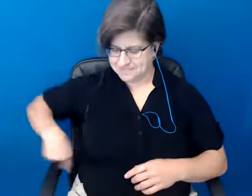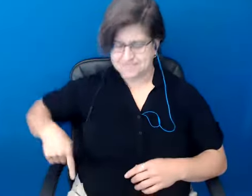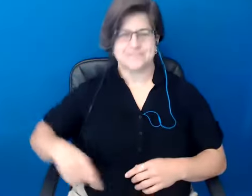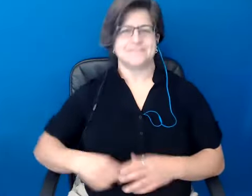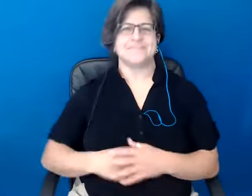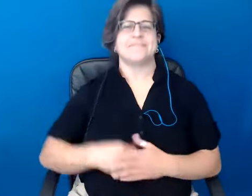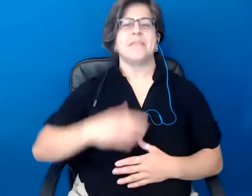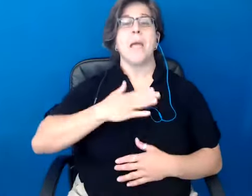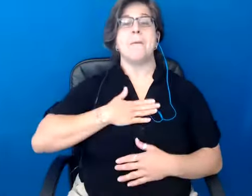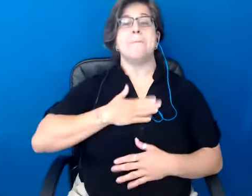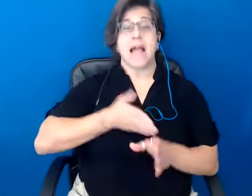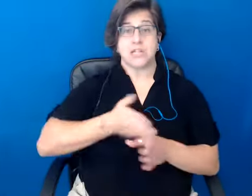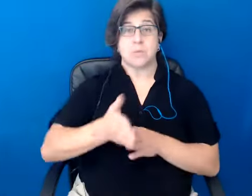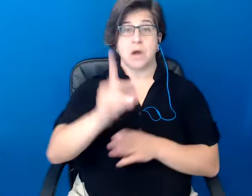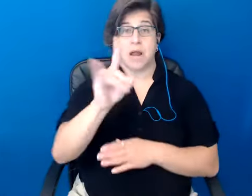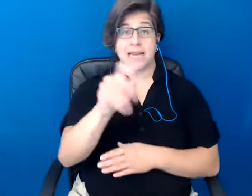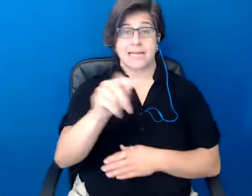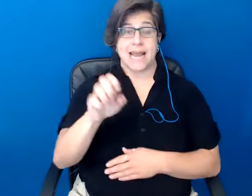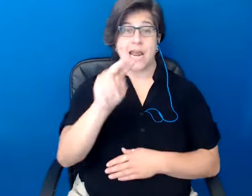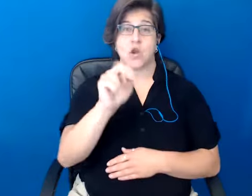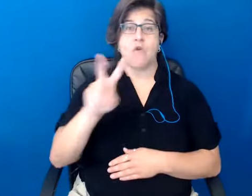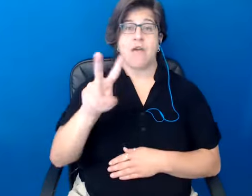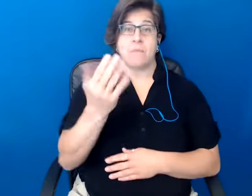an aha moment. And